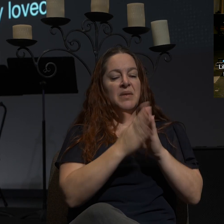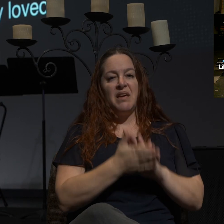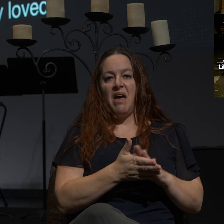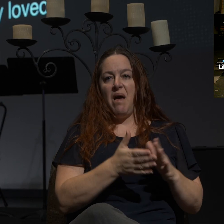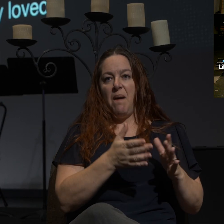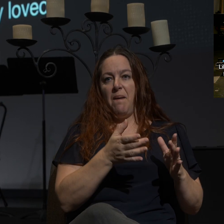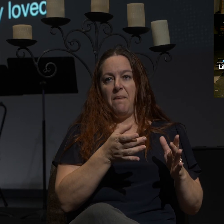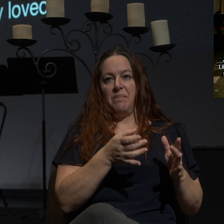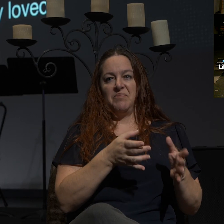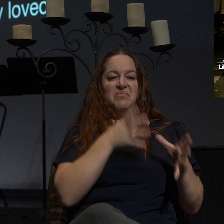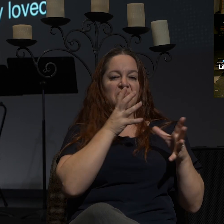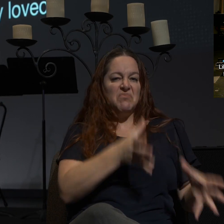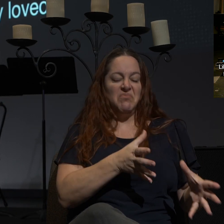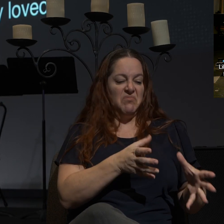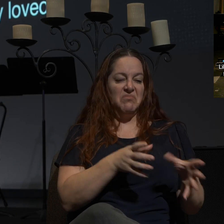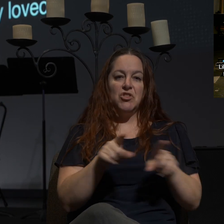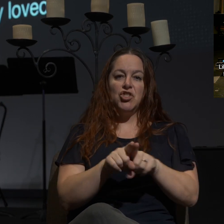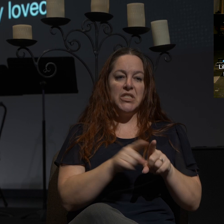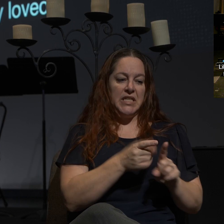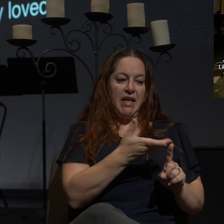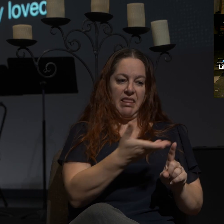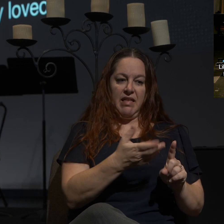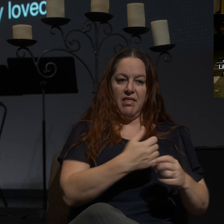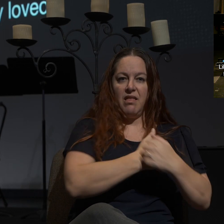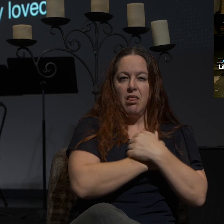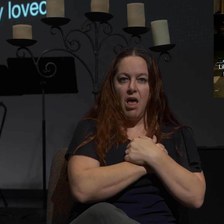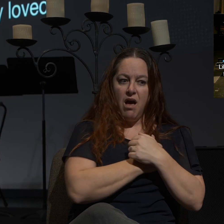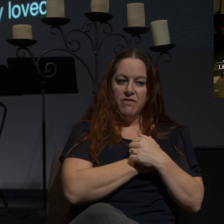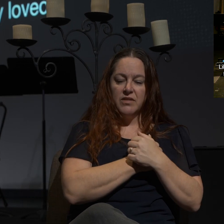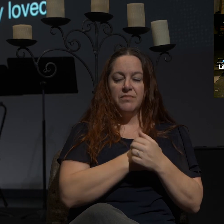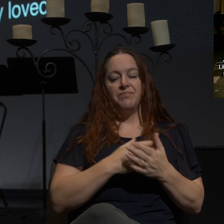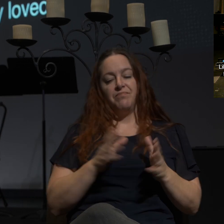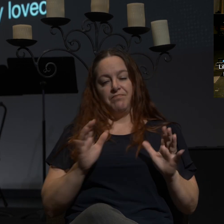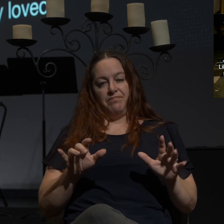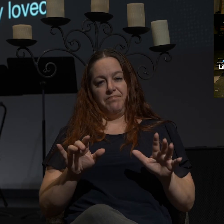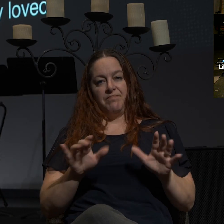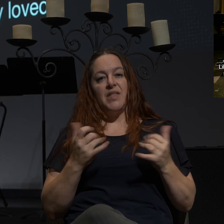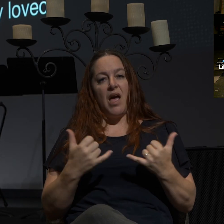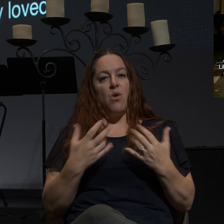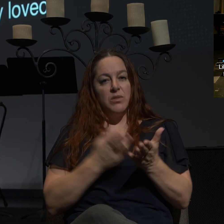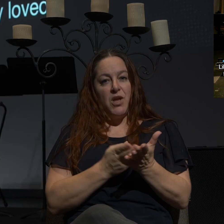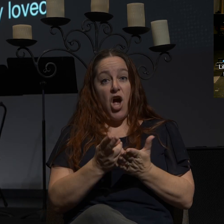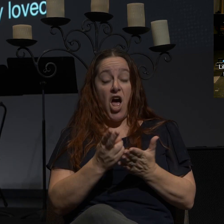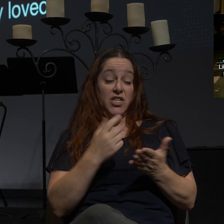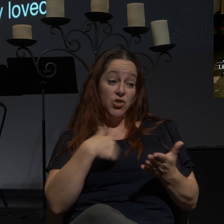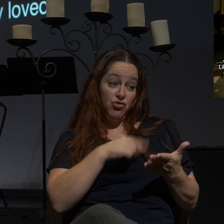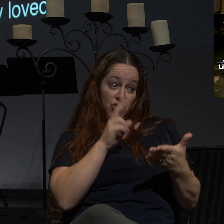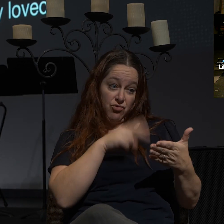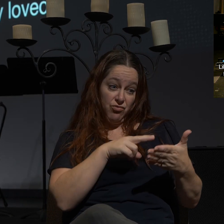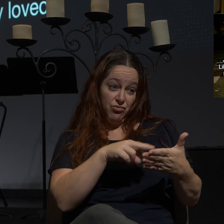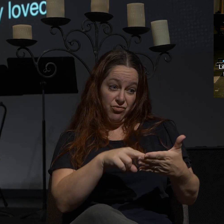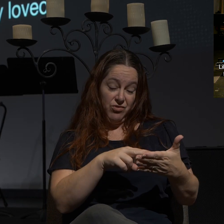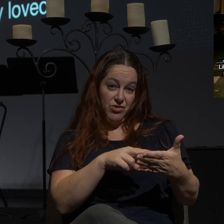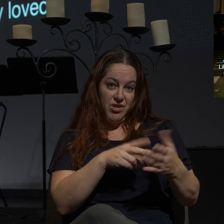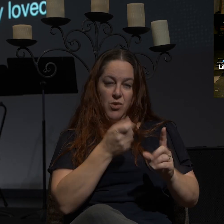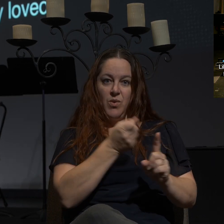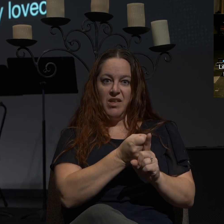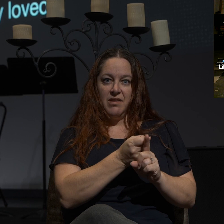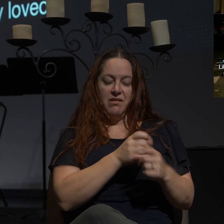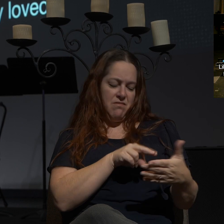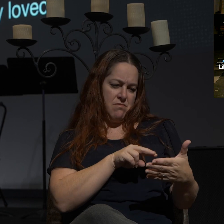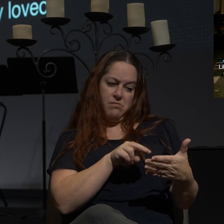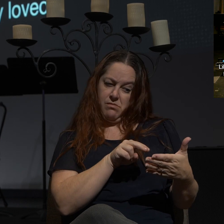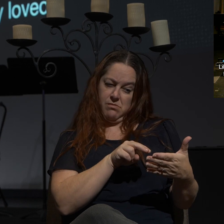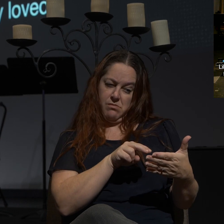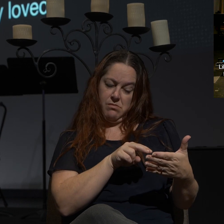thing they loved. Now, let's be honest. You and I, if we're reading through Hosea, we get to that.